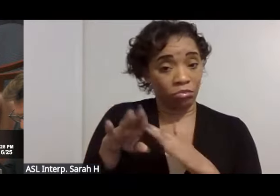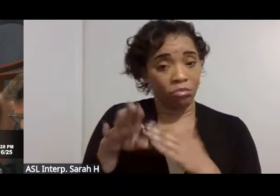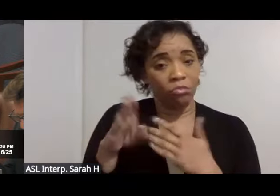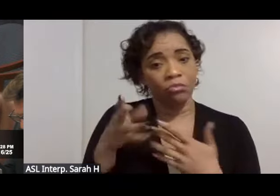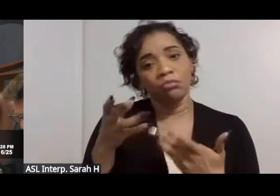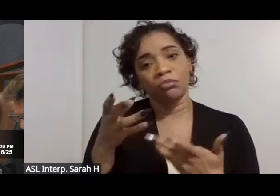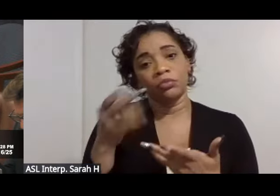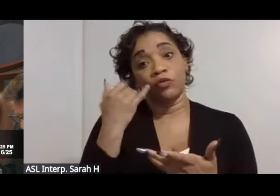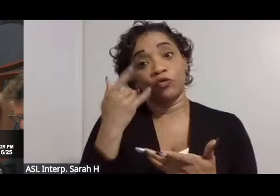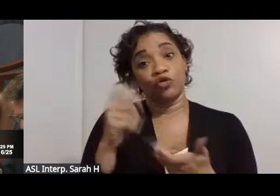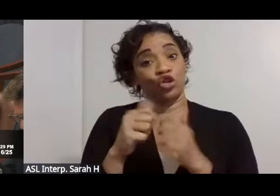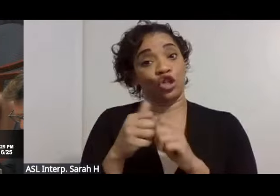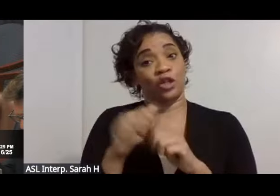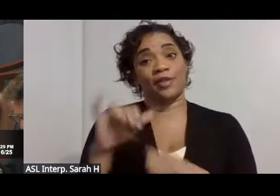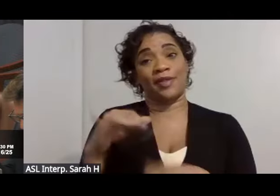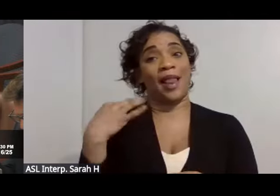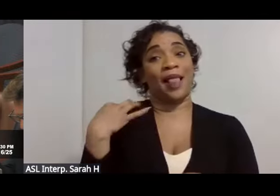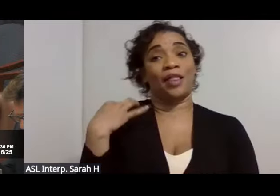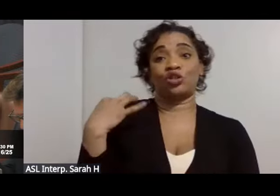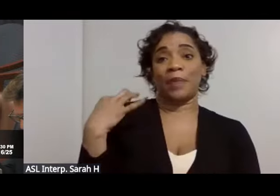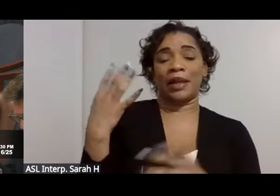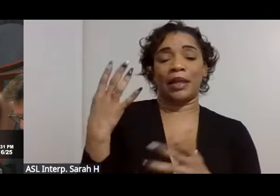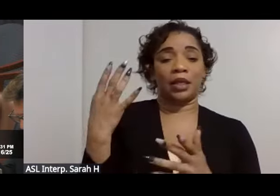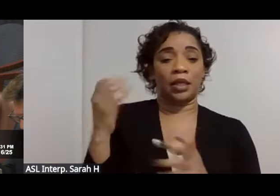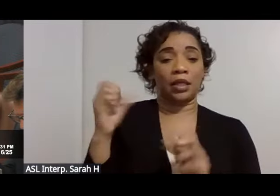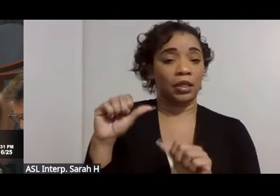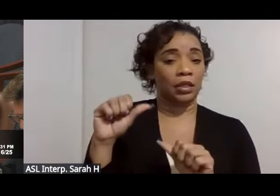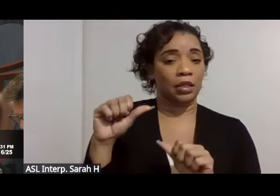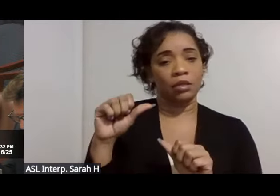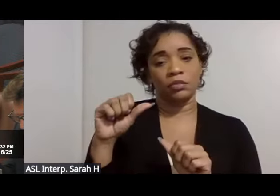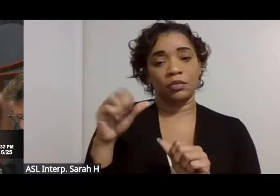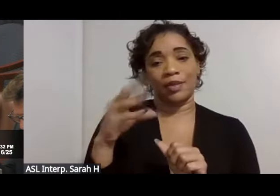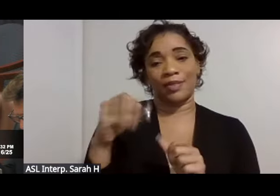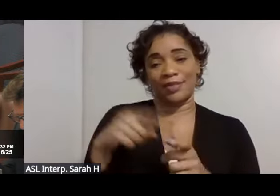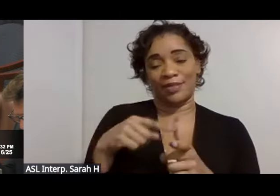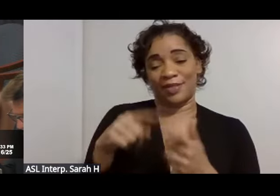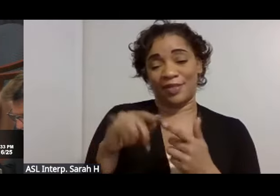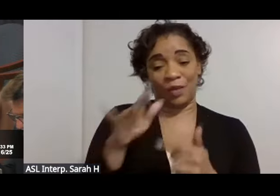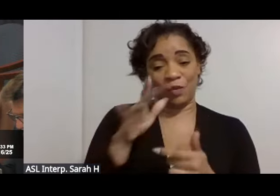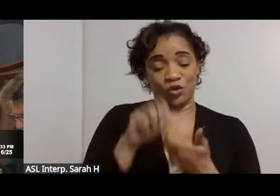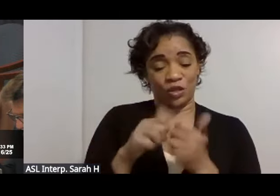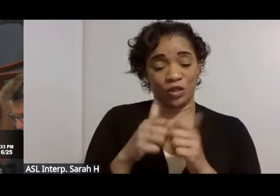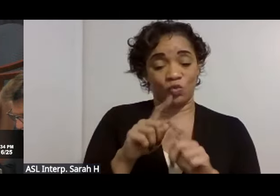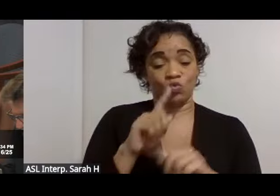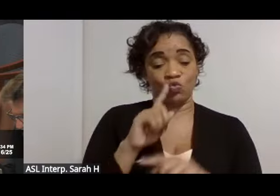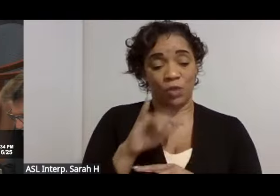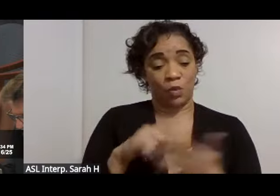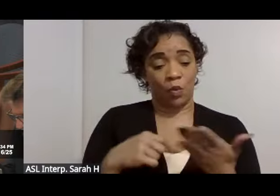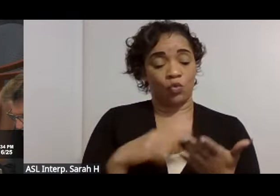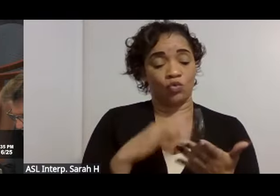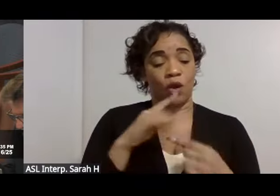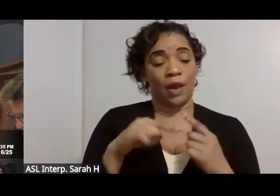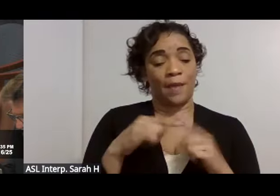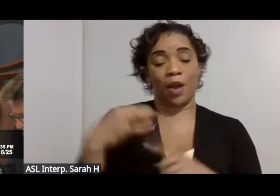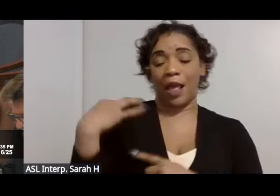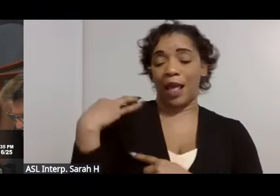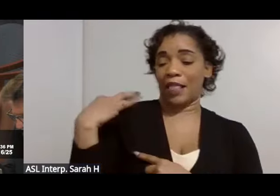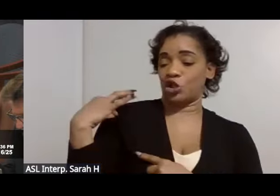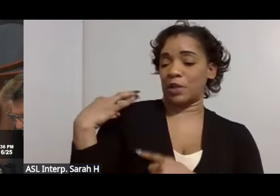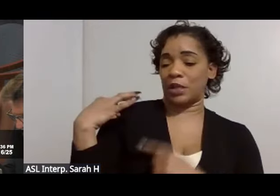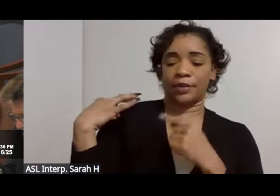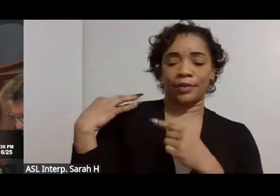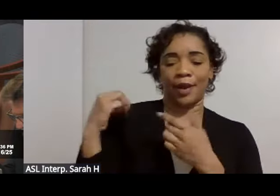federal law or state, whatever it is, then eligibility will change. So really what we're just talking about is eligibility, how you track it or what separate list